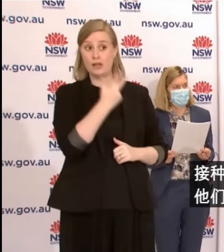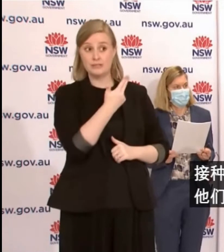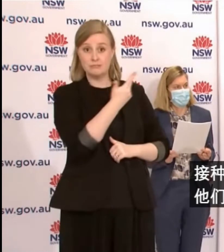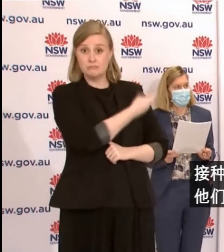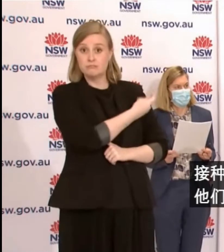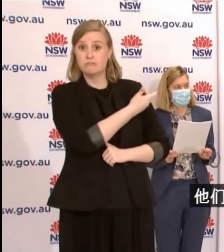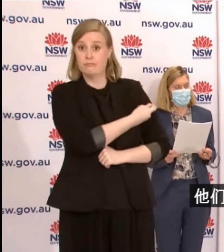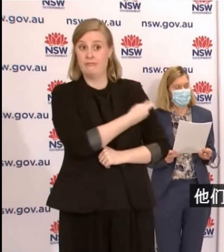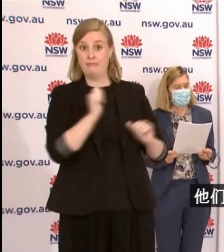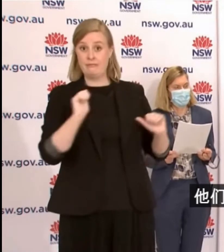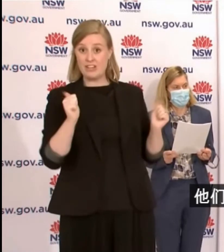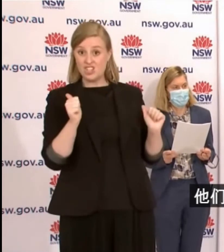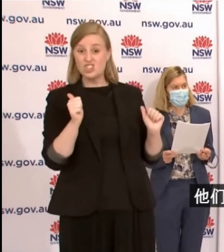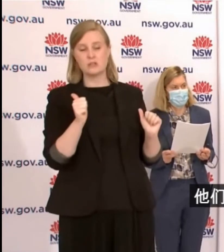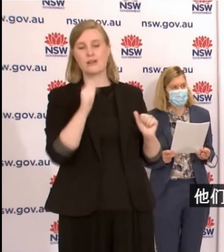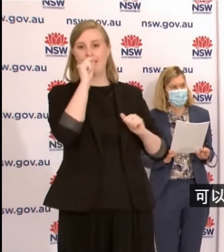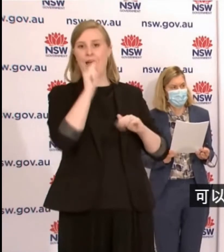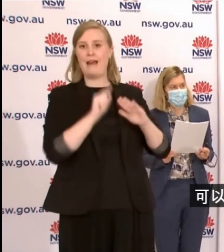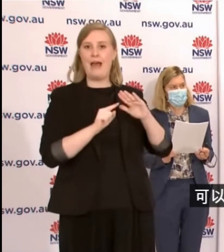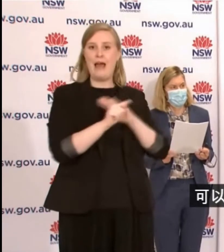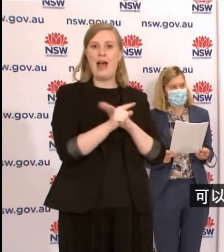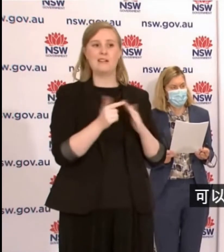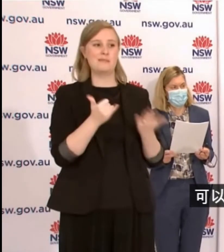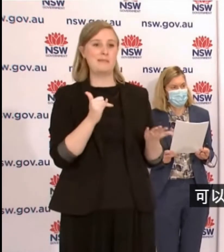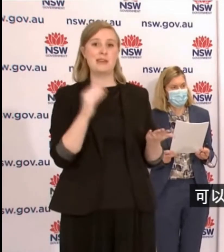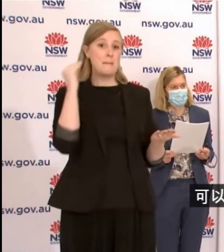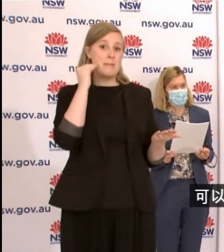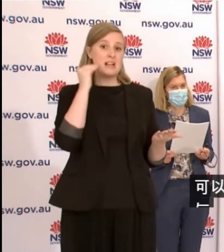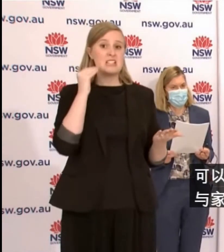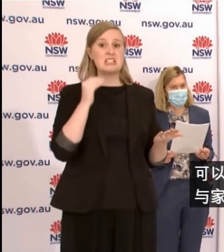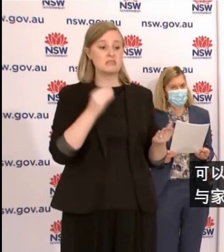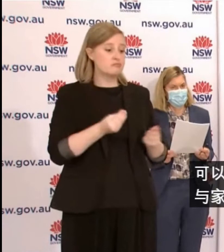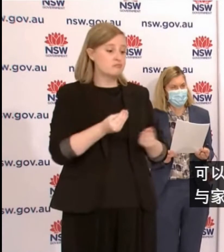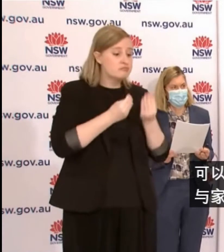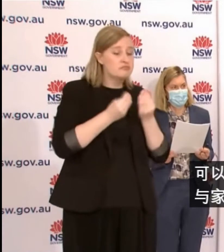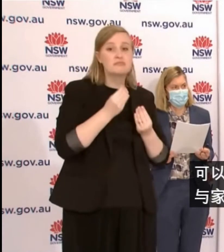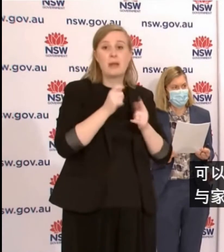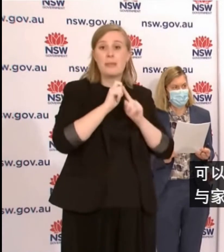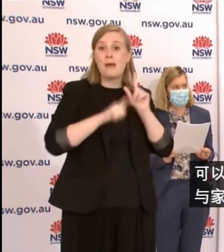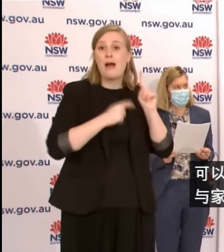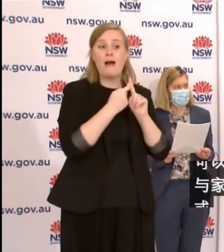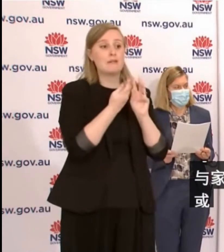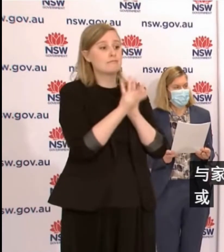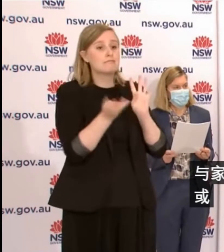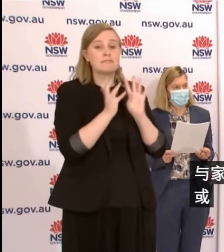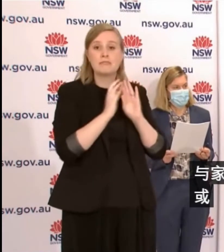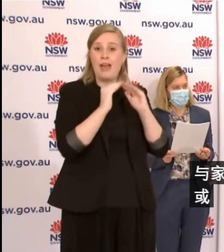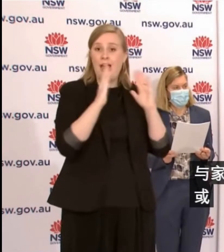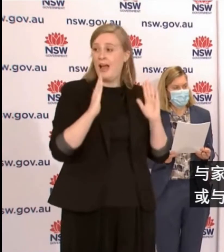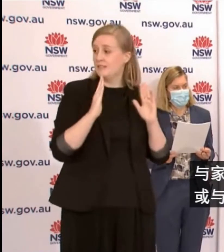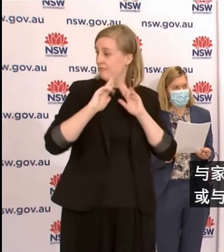able to have an hour of recreation on top of the hour of exercise. So that could be sitting in a park with a picnic with their household or